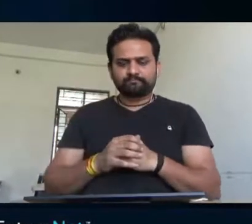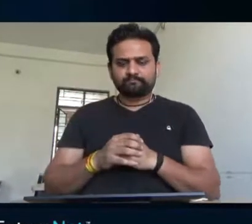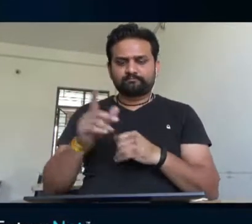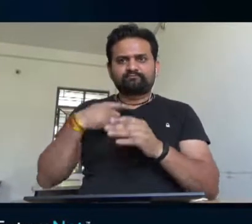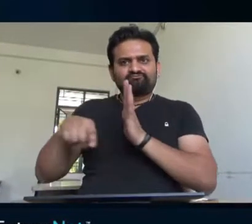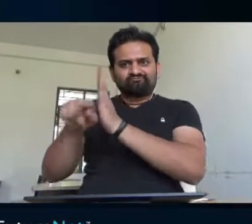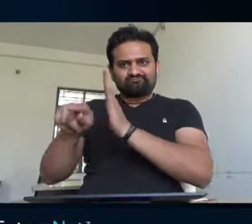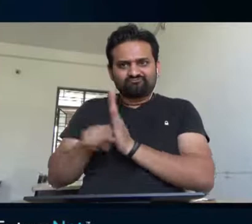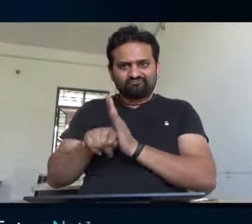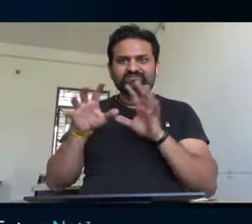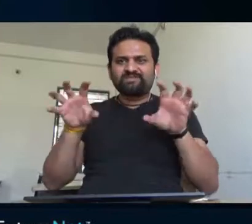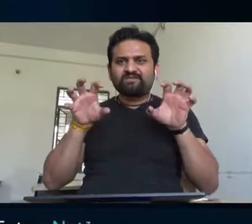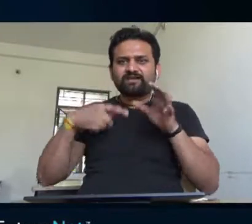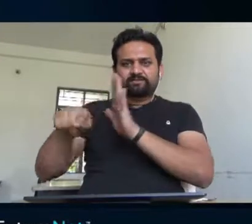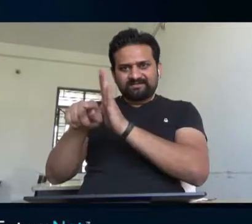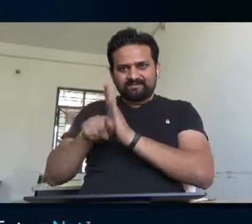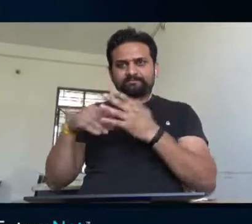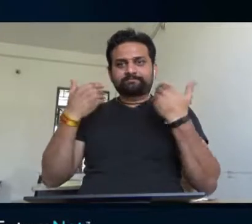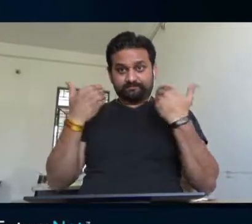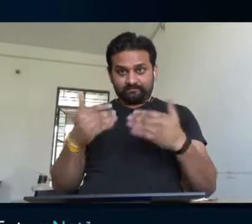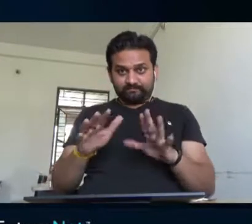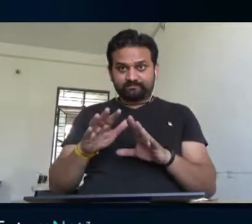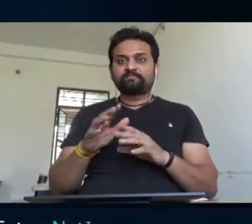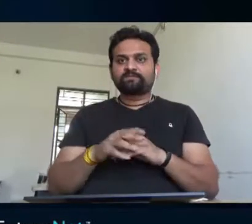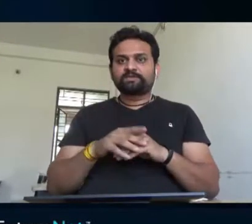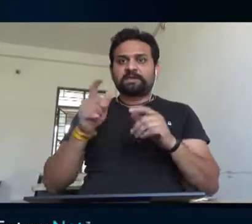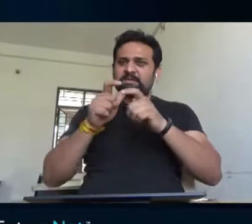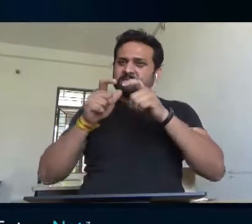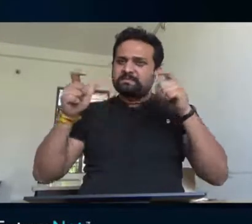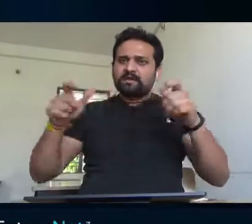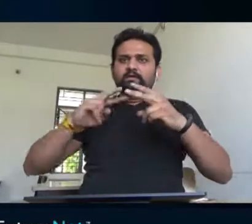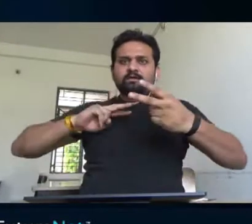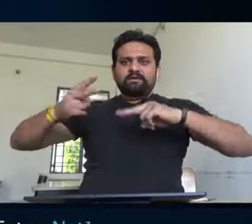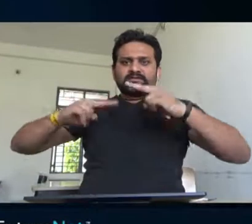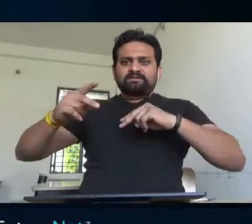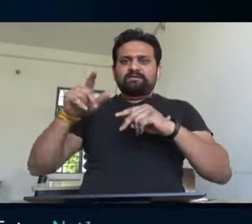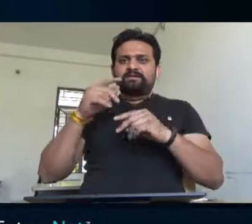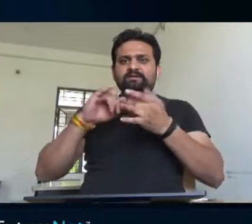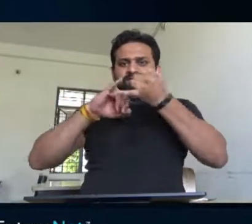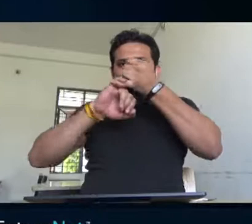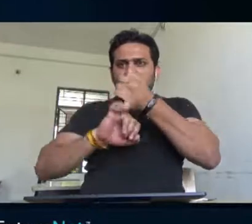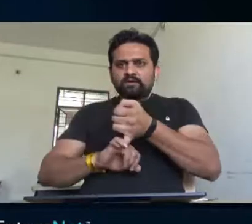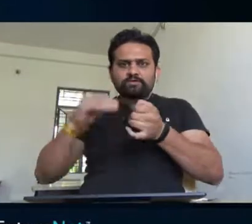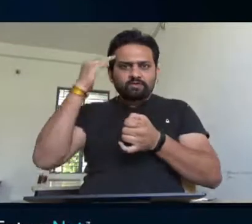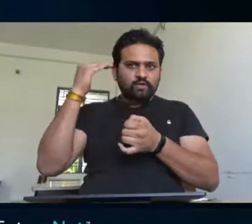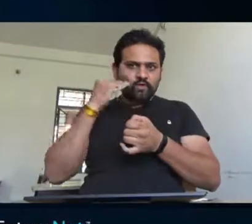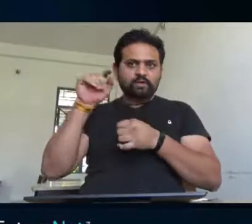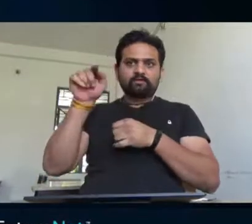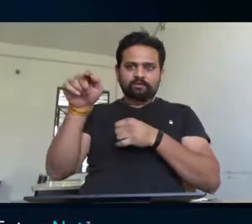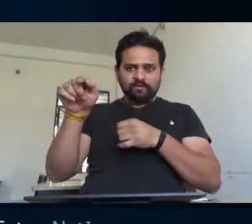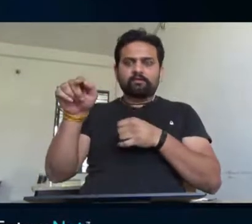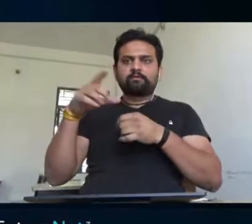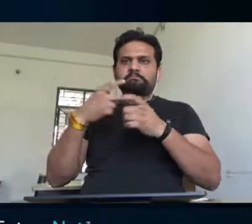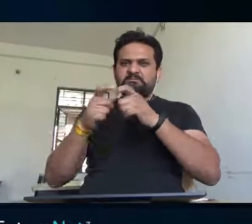signed it already, the contract for one of the biggest exchangers in South Korea, in the whole